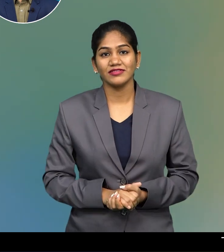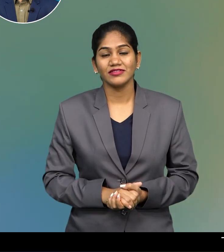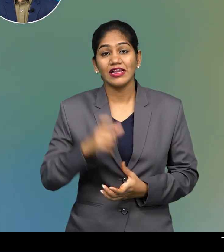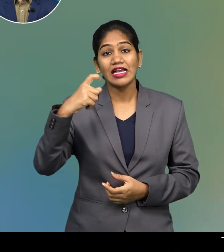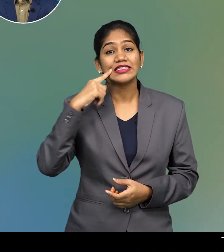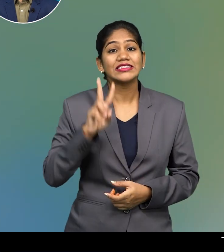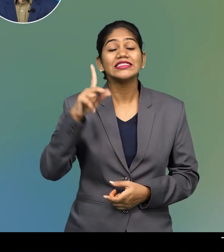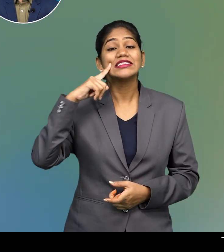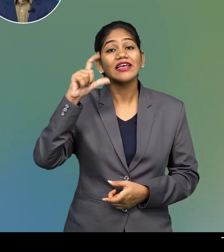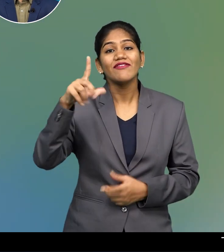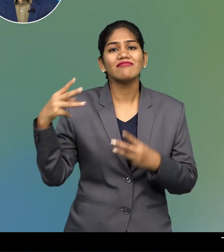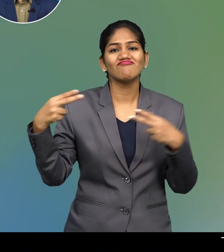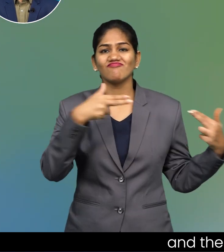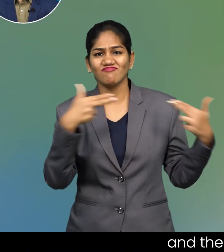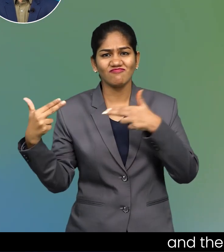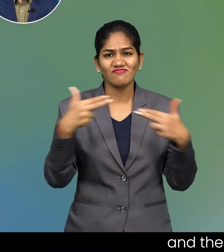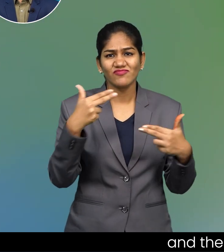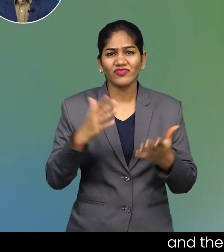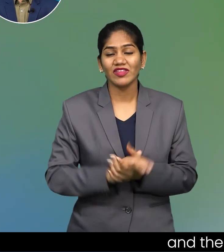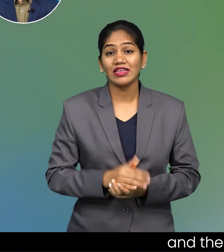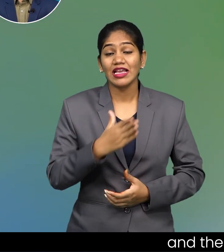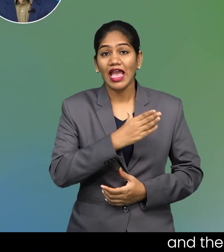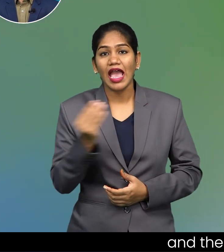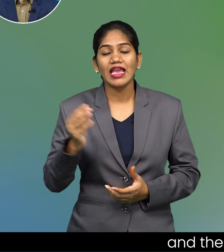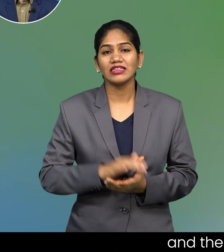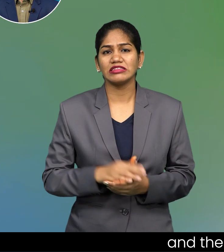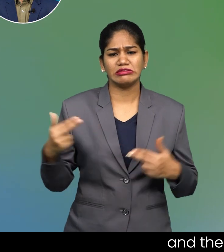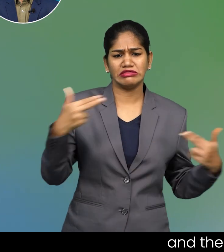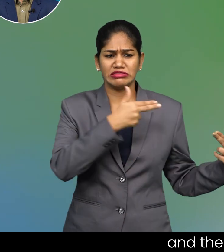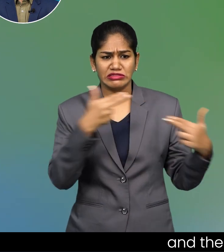the Civil War and the Glorious Revolution,